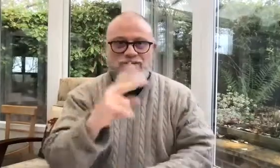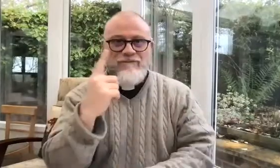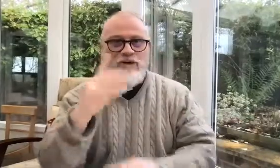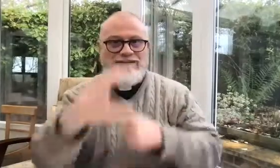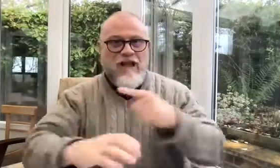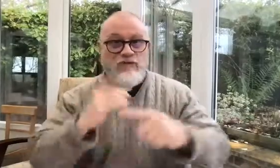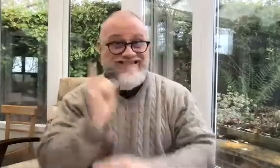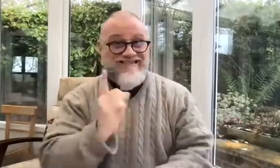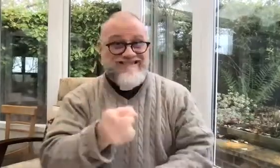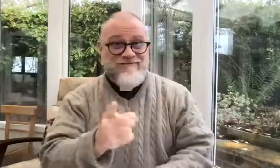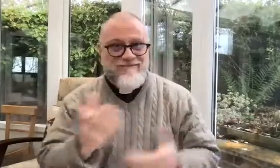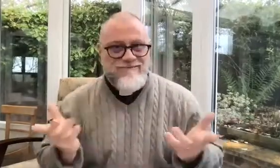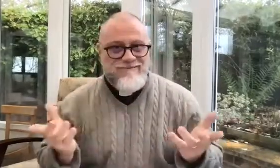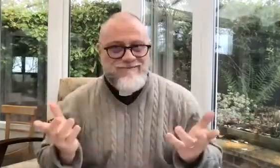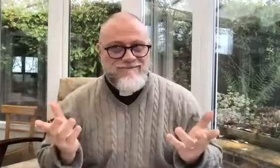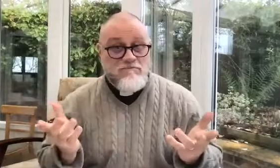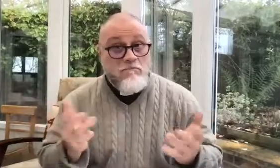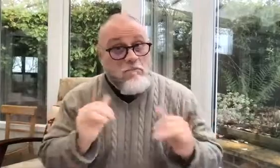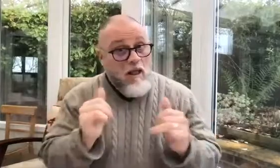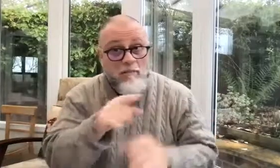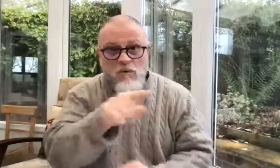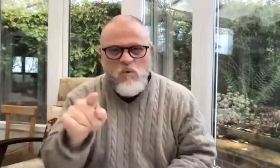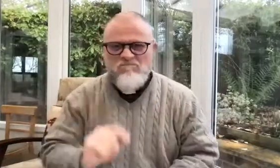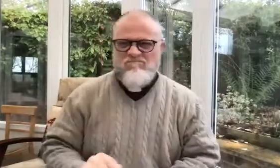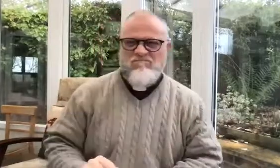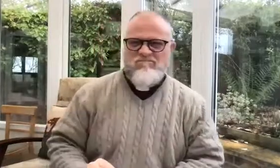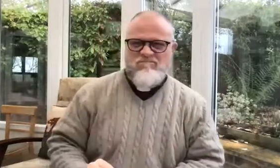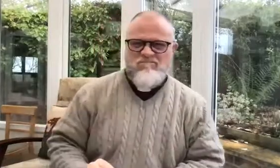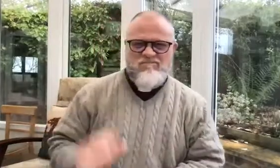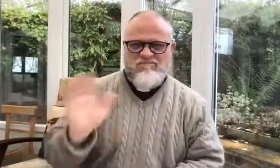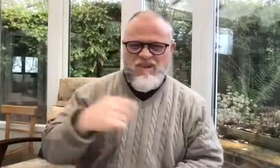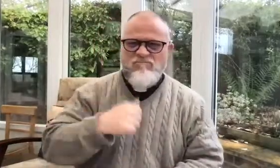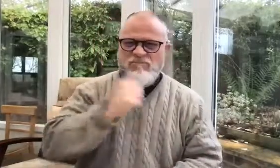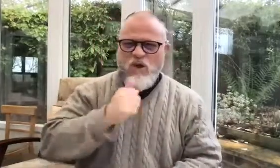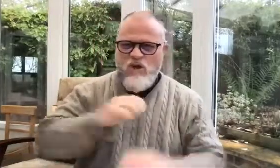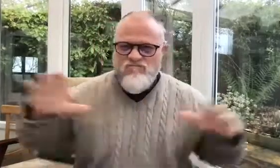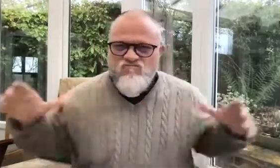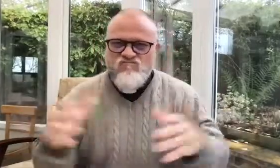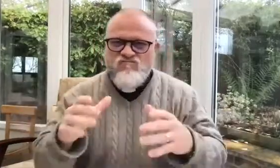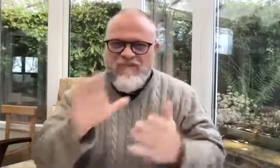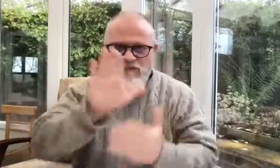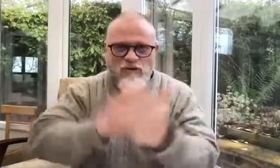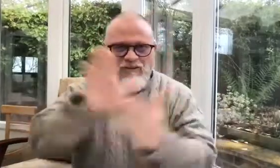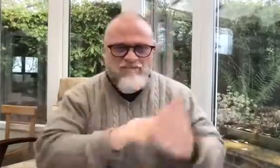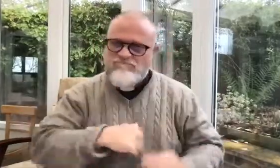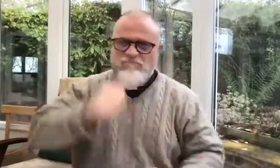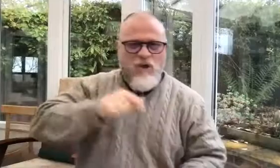That's church in the 21st century. That's it. Maybe you think, oh, I actually